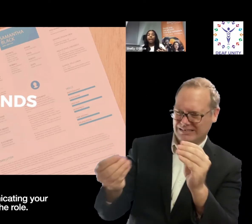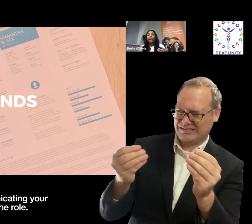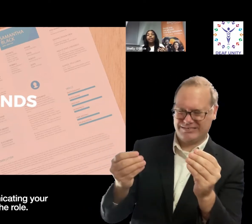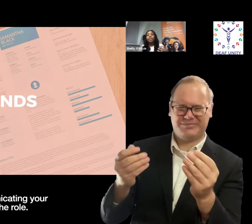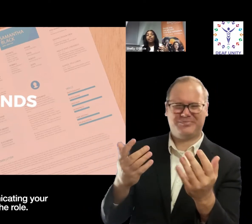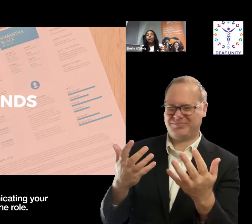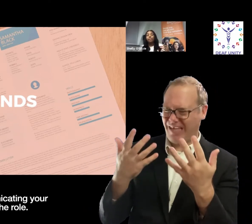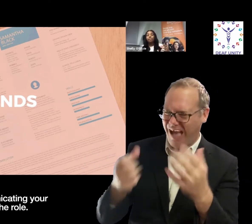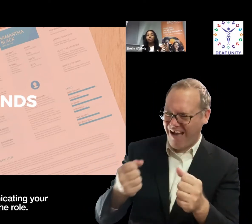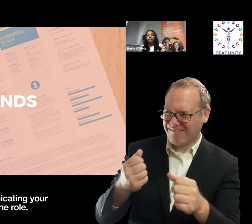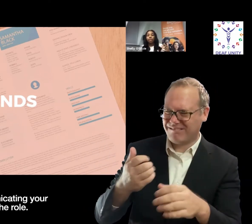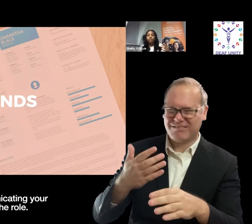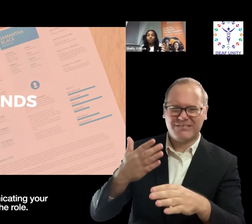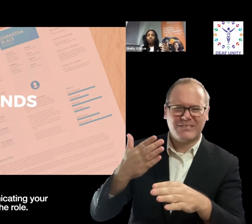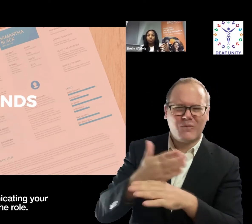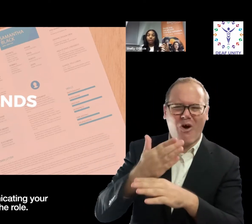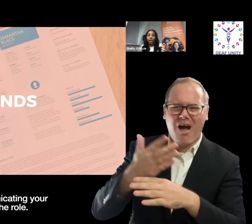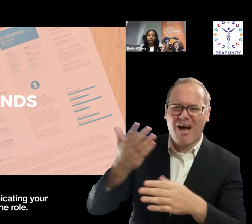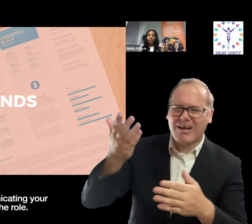ability and